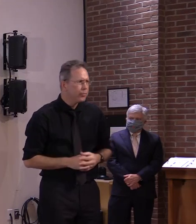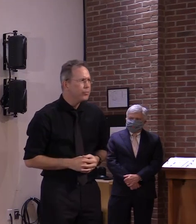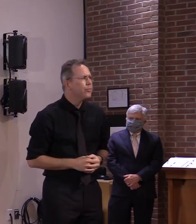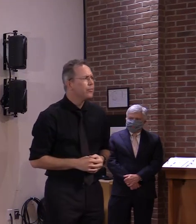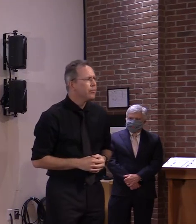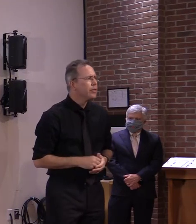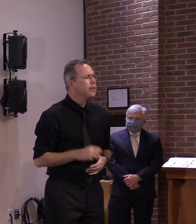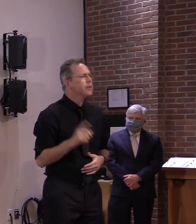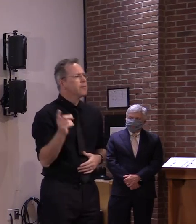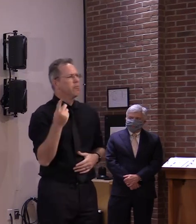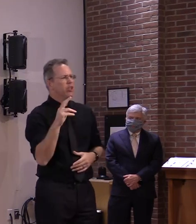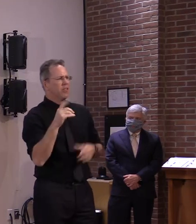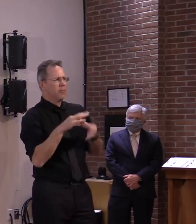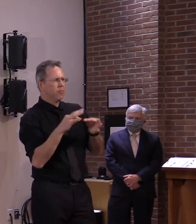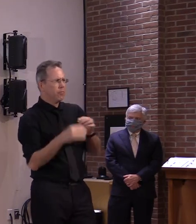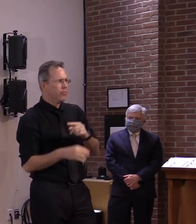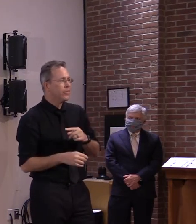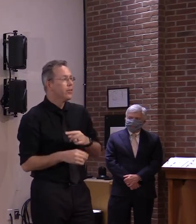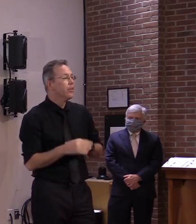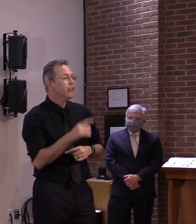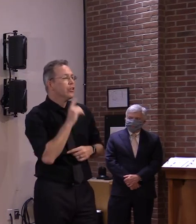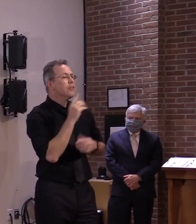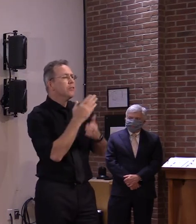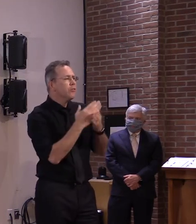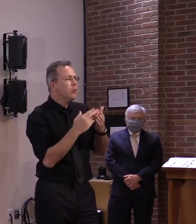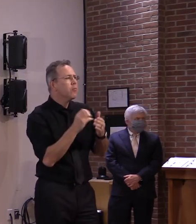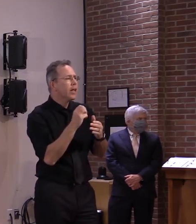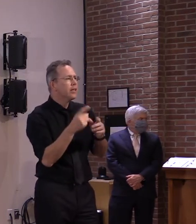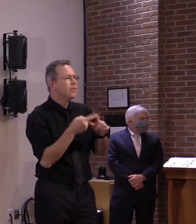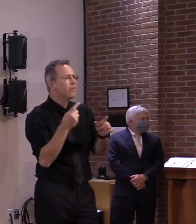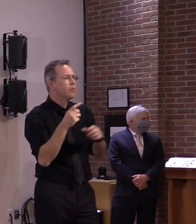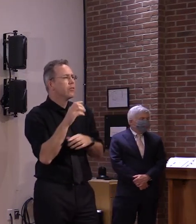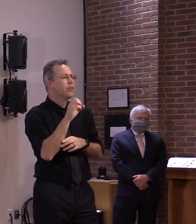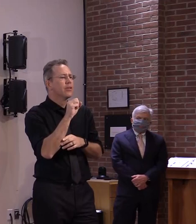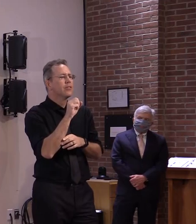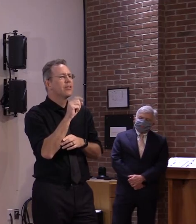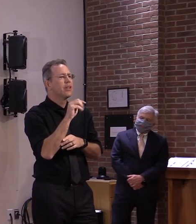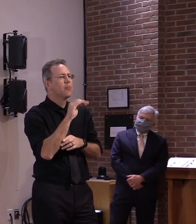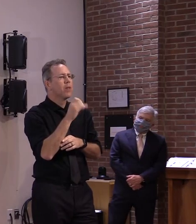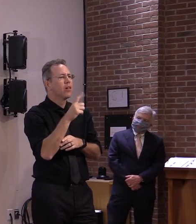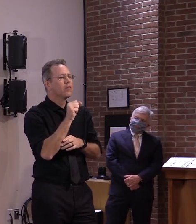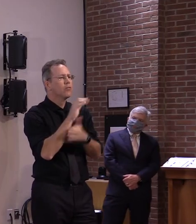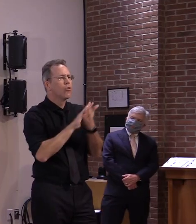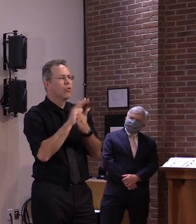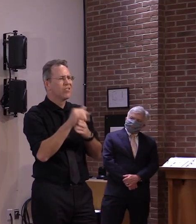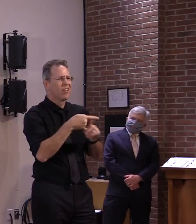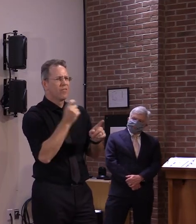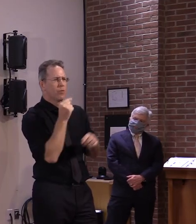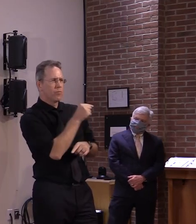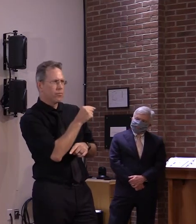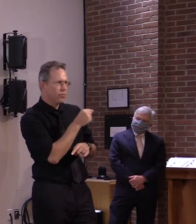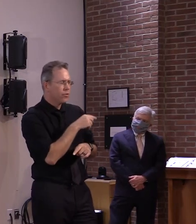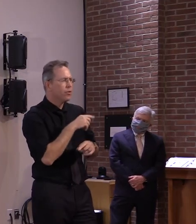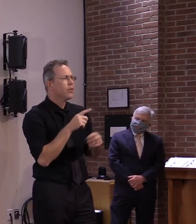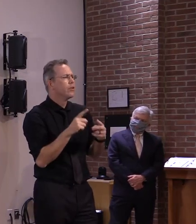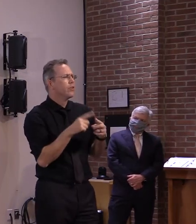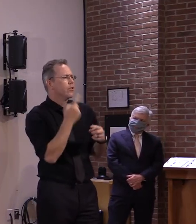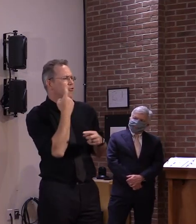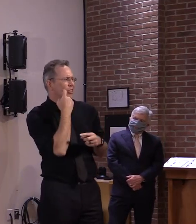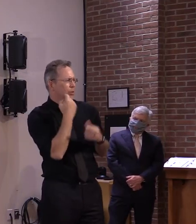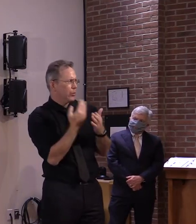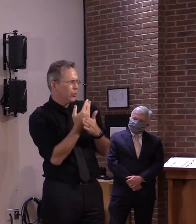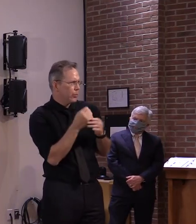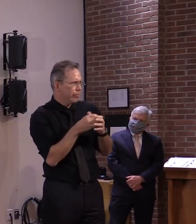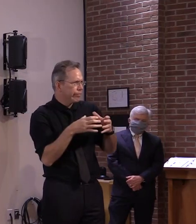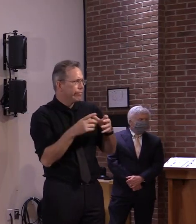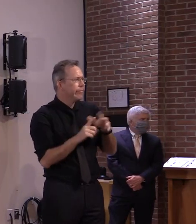Yeah, so, a chunk of them are from the St. Michael's College outbreak. A newer chunk of them are from the